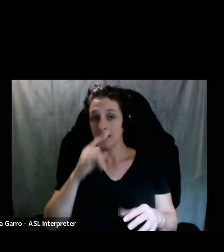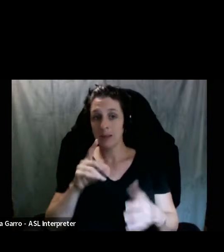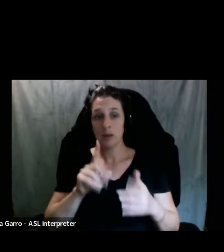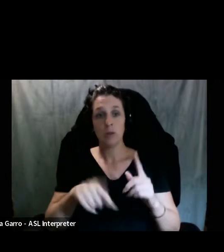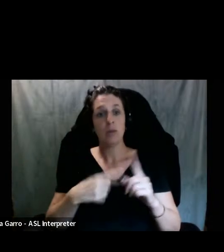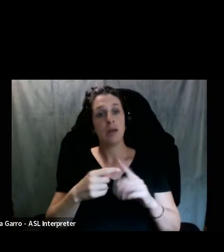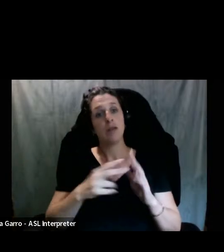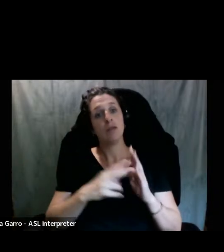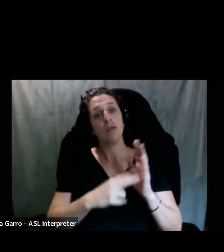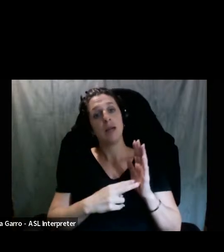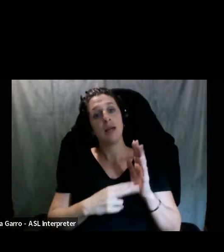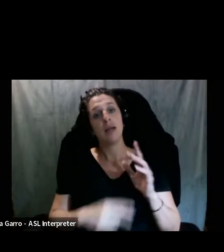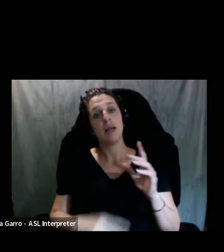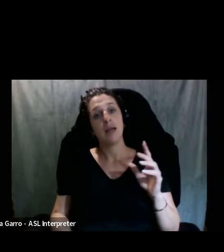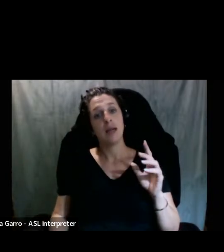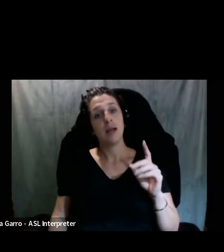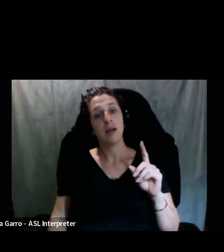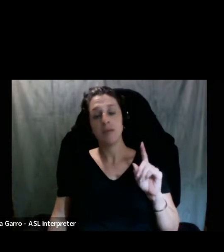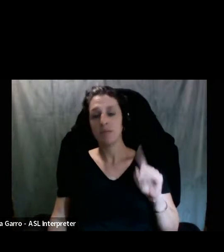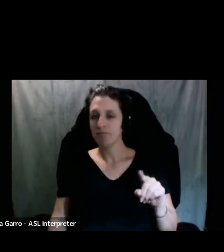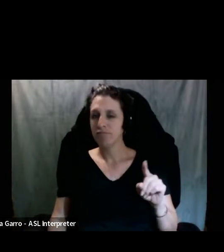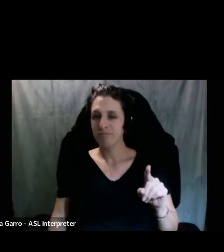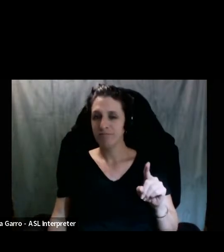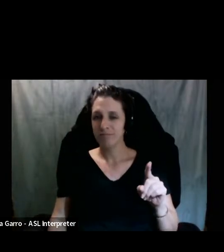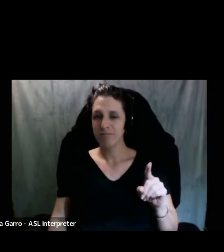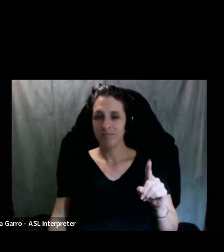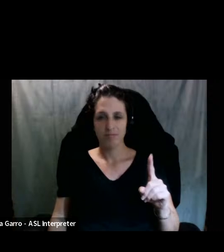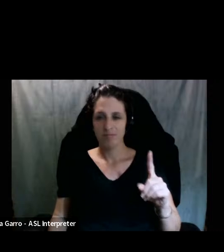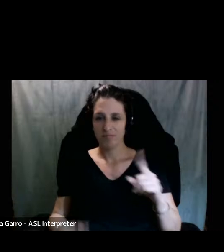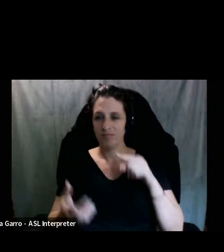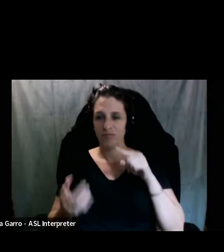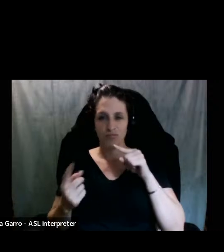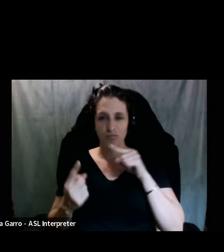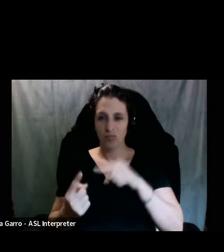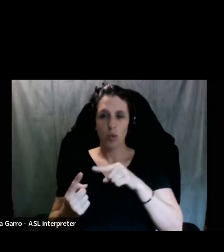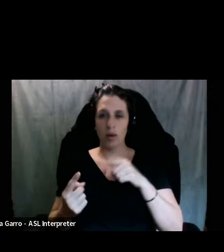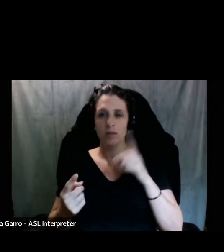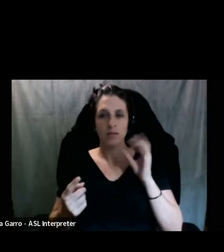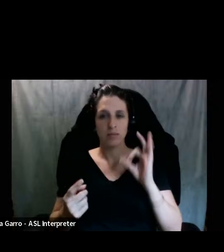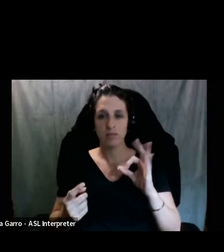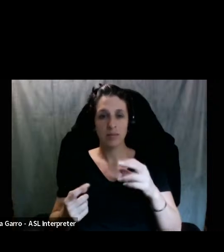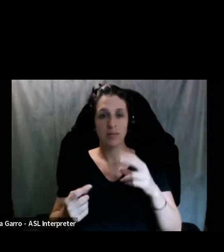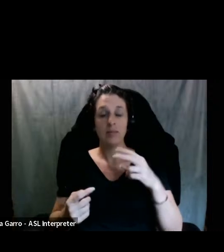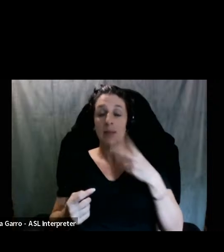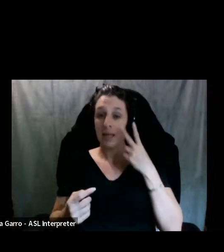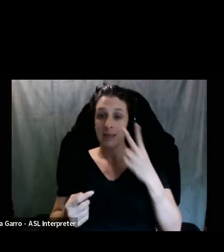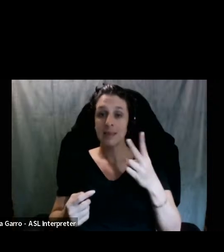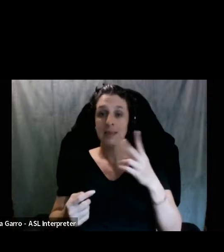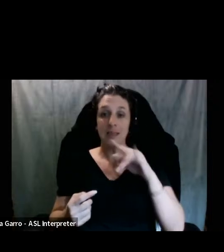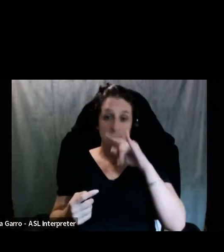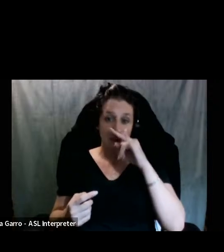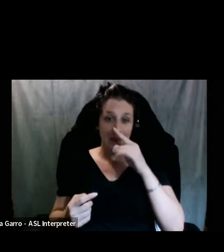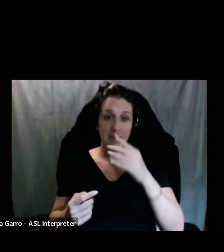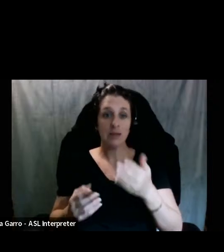that, I was like, this is like right on. I see my kids coming through this district, and